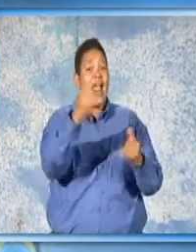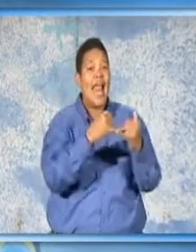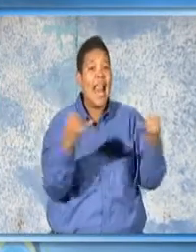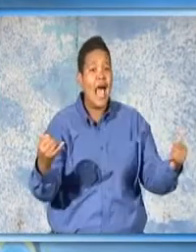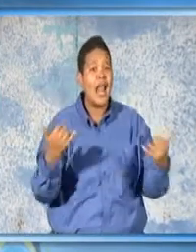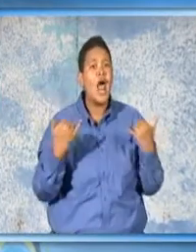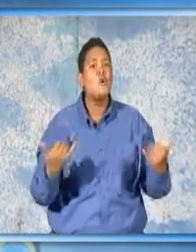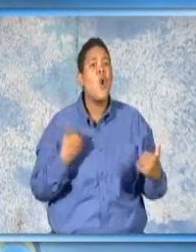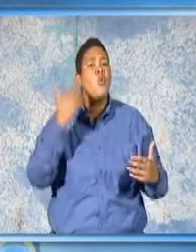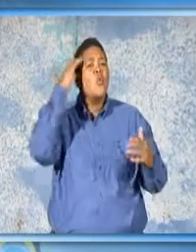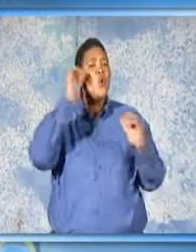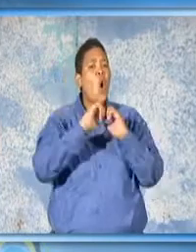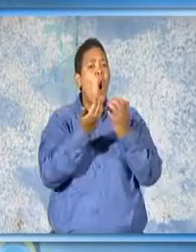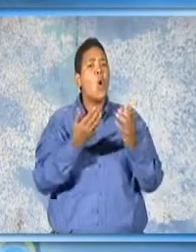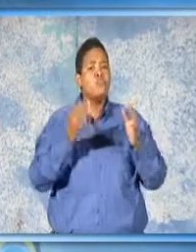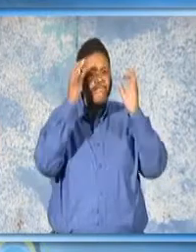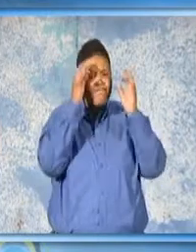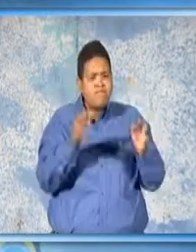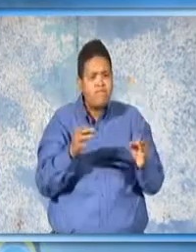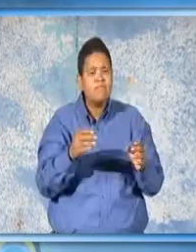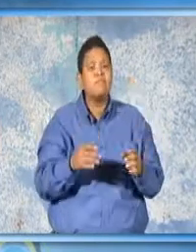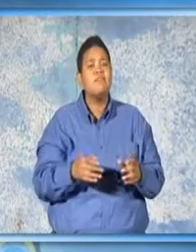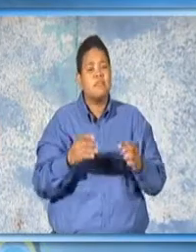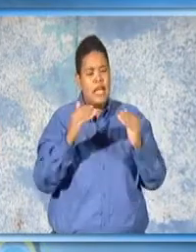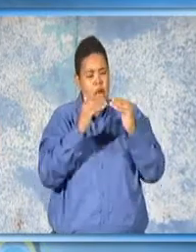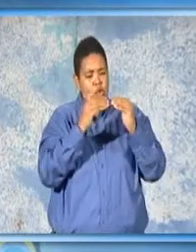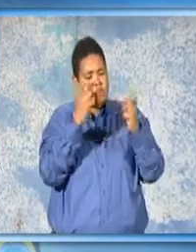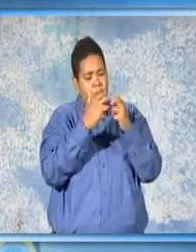to determine the equation of a straight line.